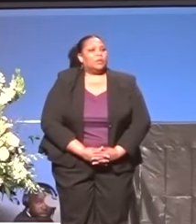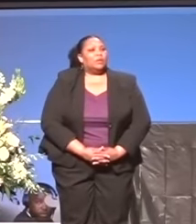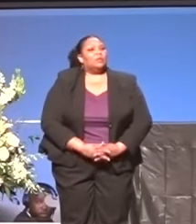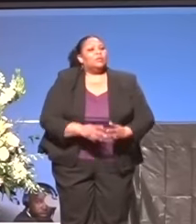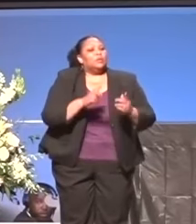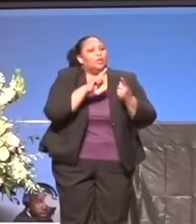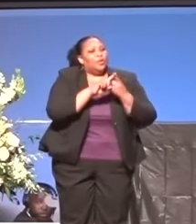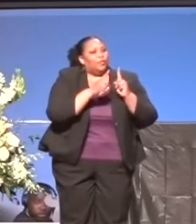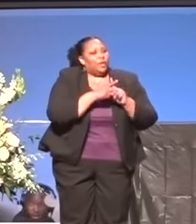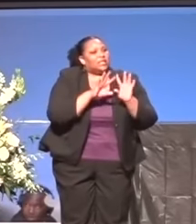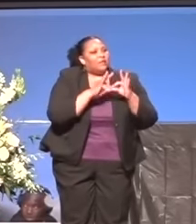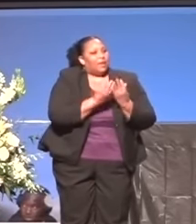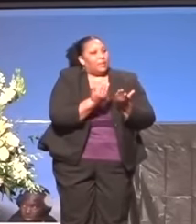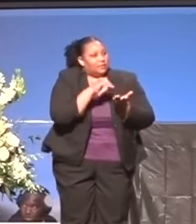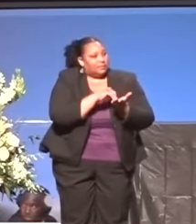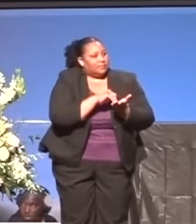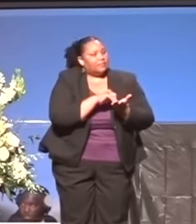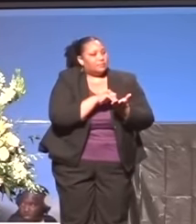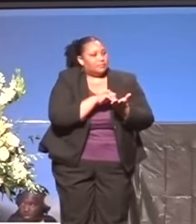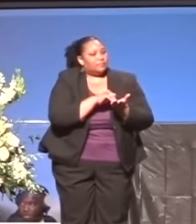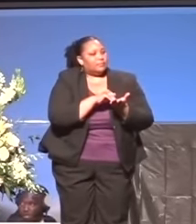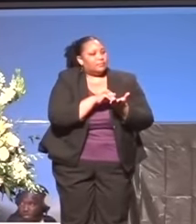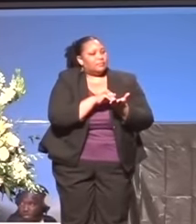the friends and family again,